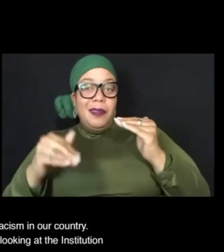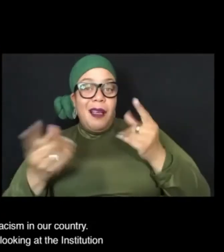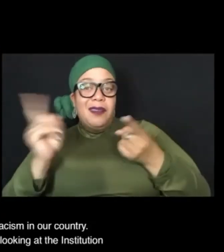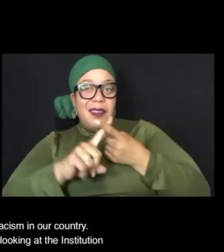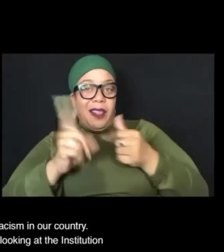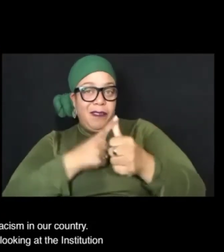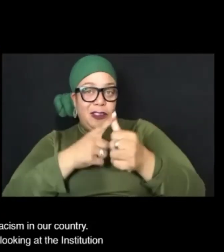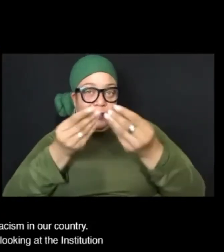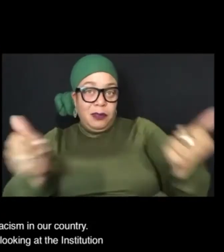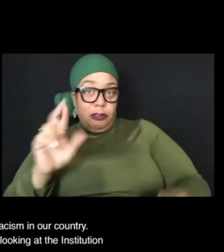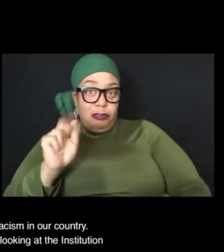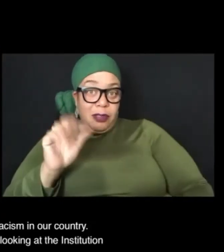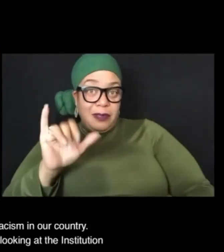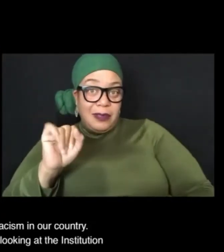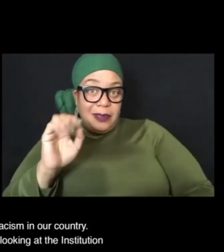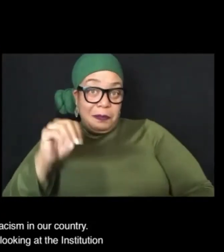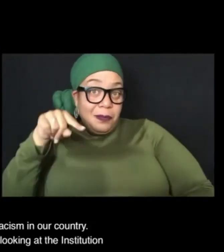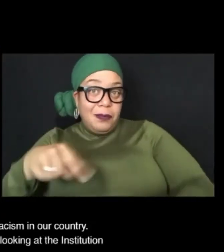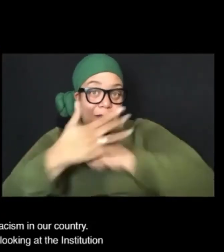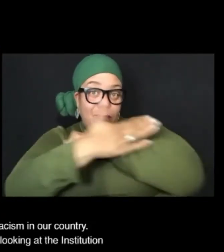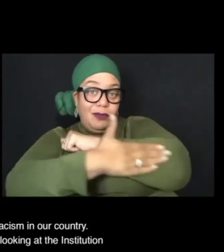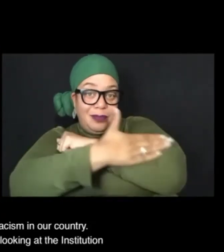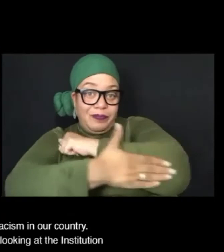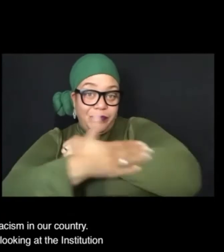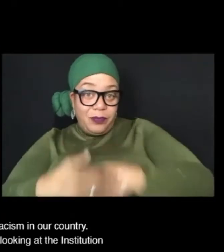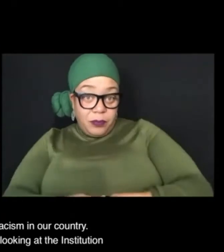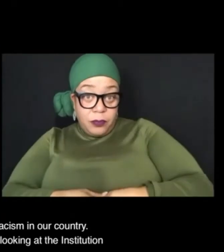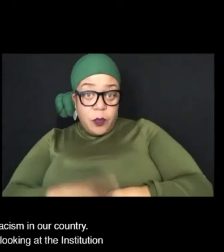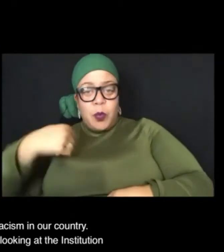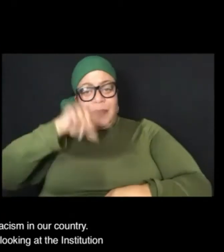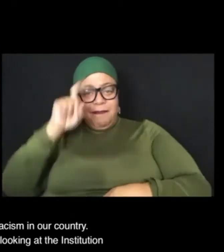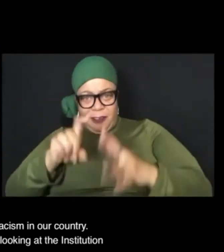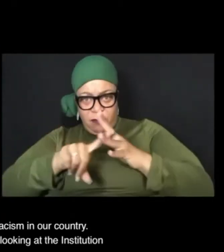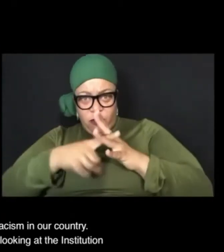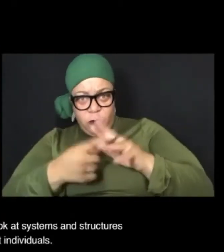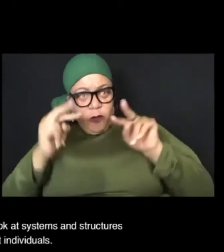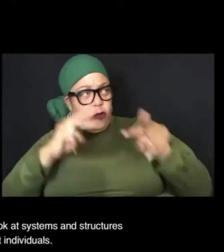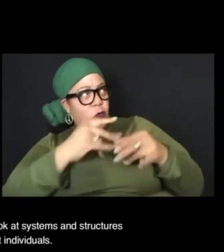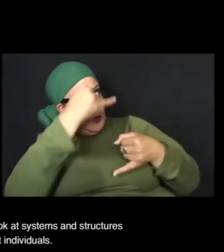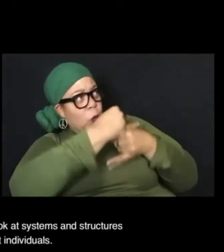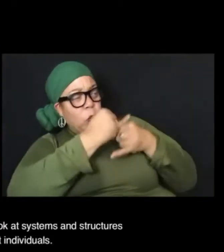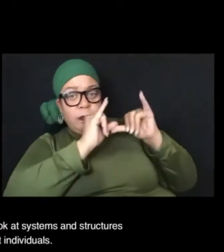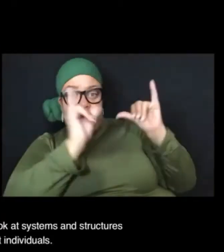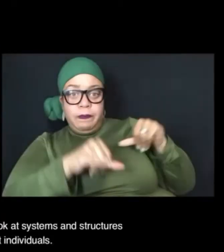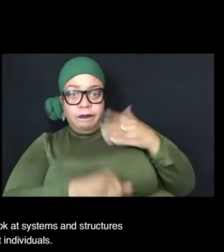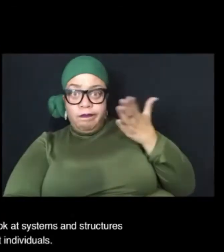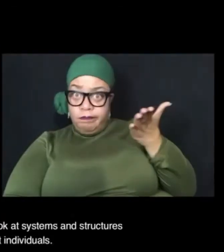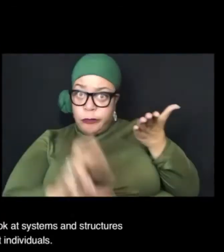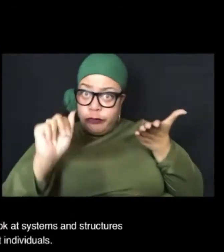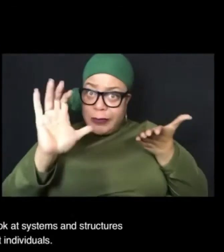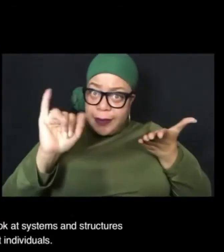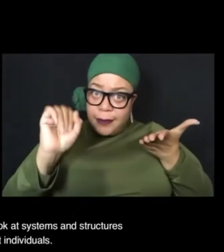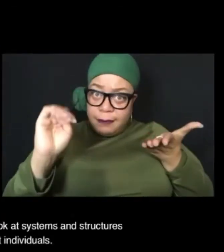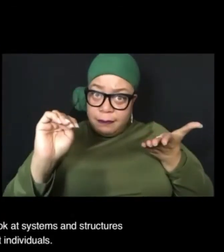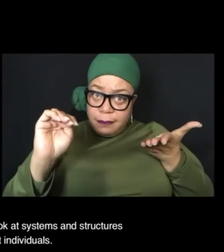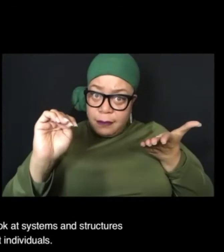country. We must begin by looking at the institution of racism. We must look at